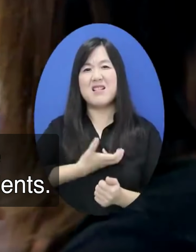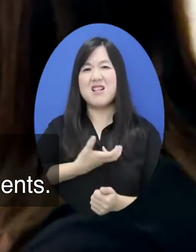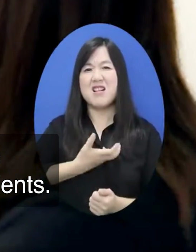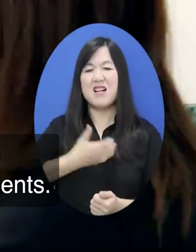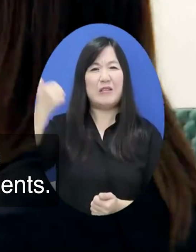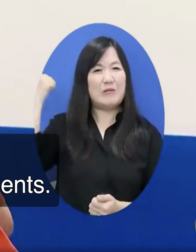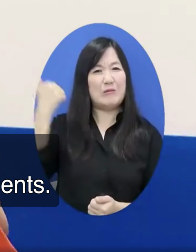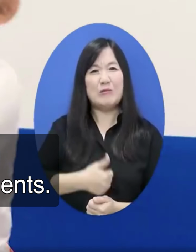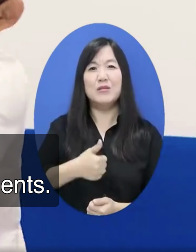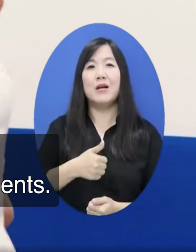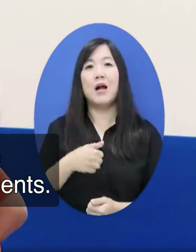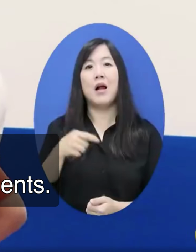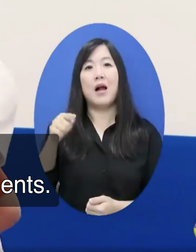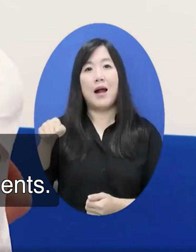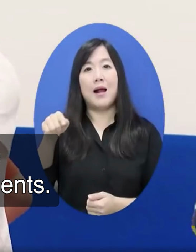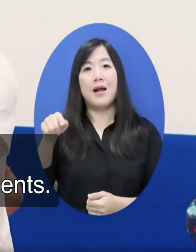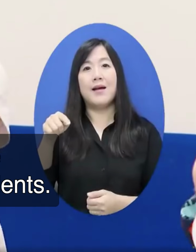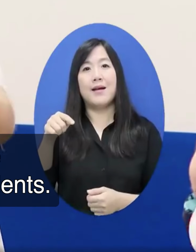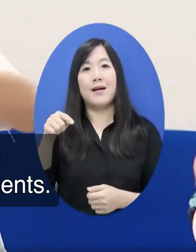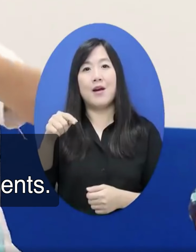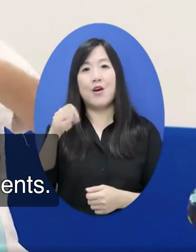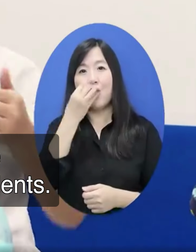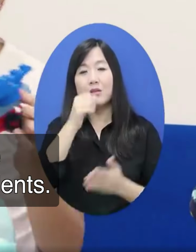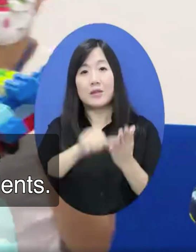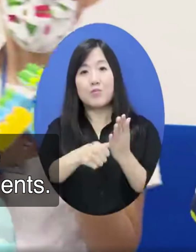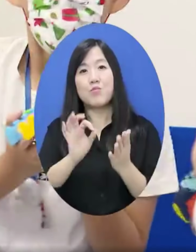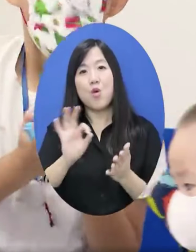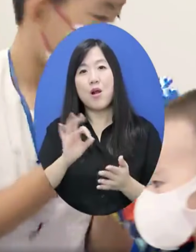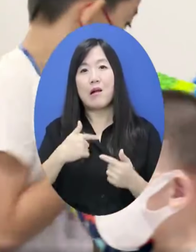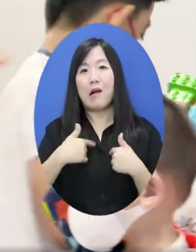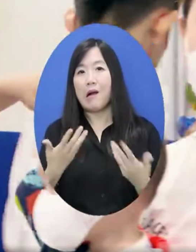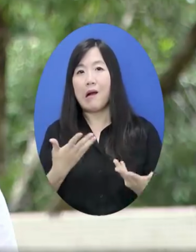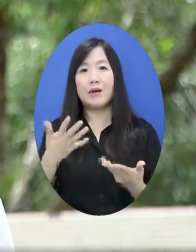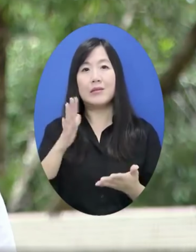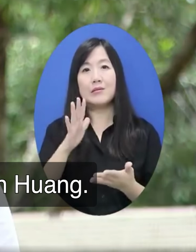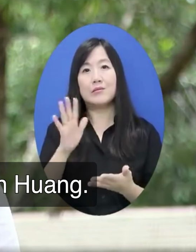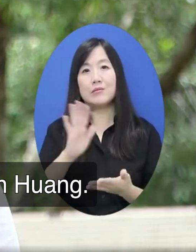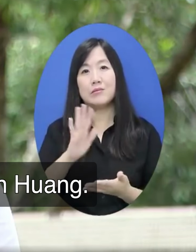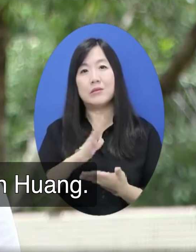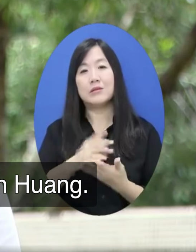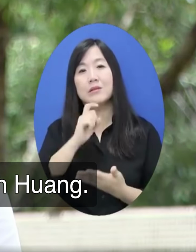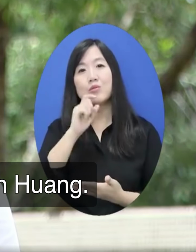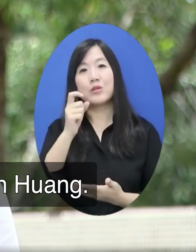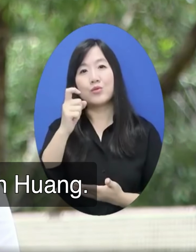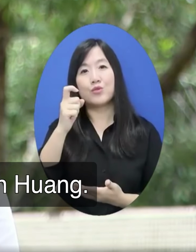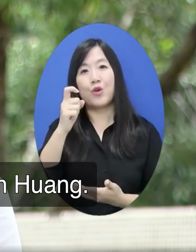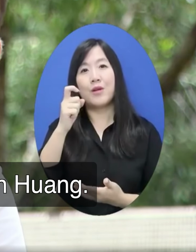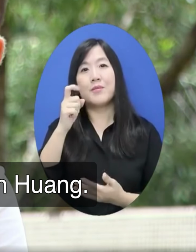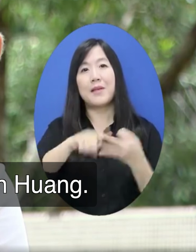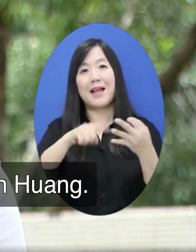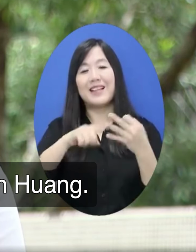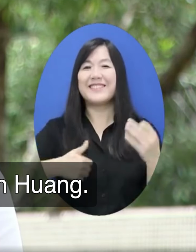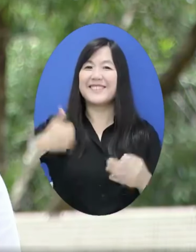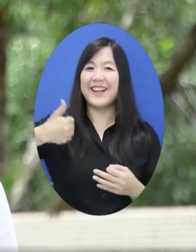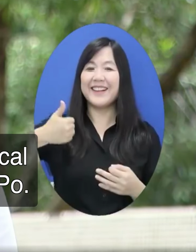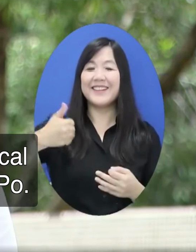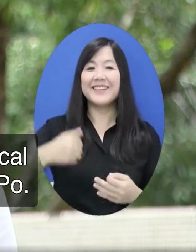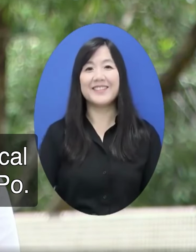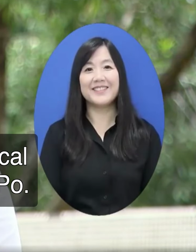babies, children whose parents are not Hong Kong permanent residents. I'm 9 years old. My name is Jackson